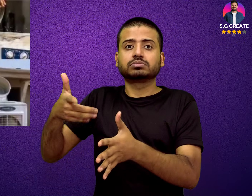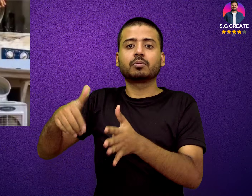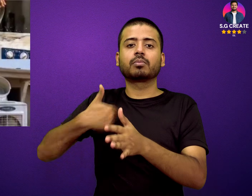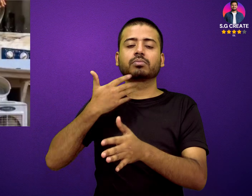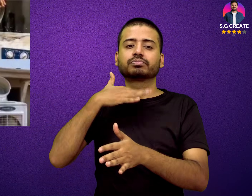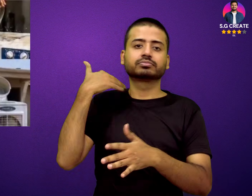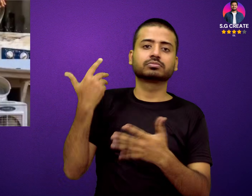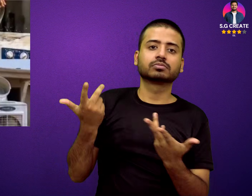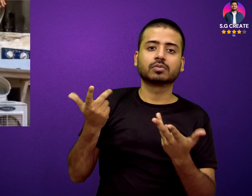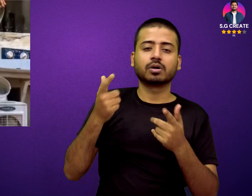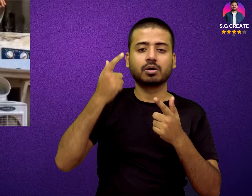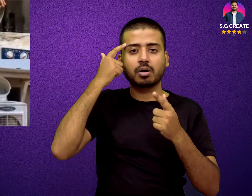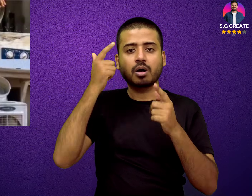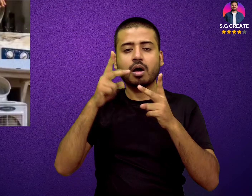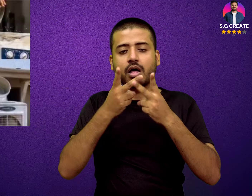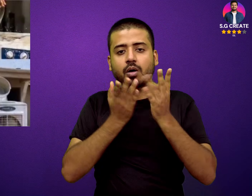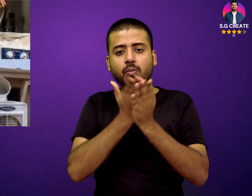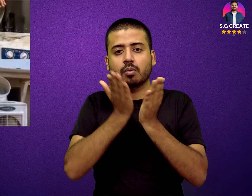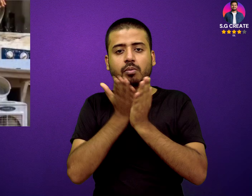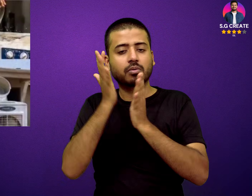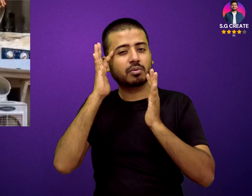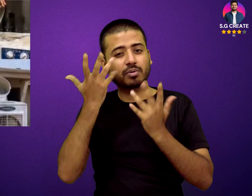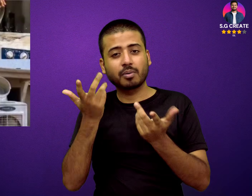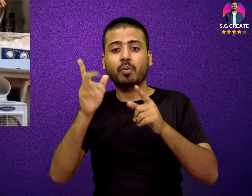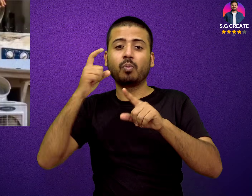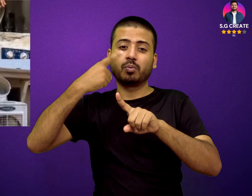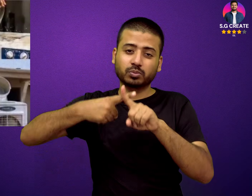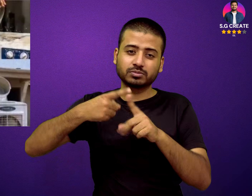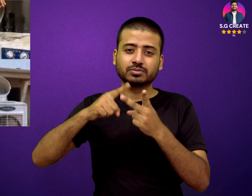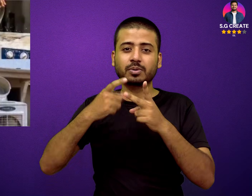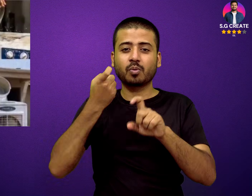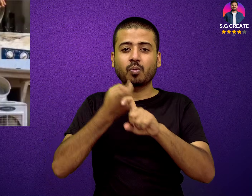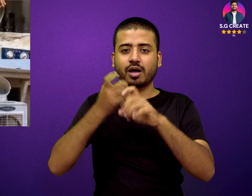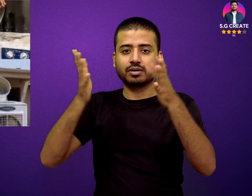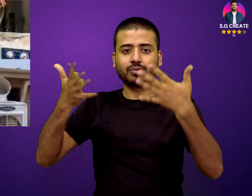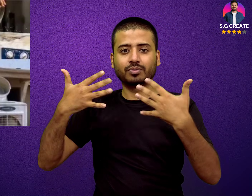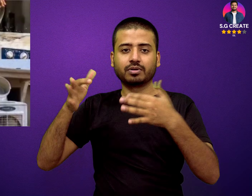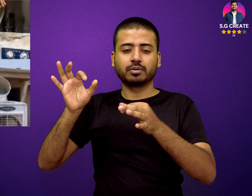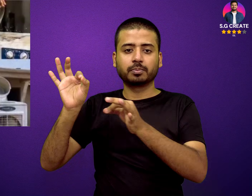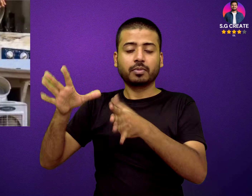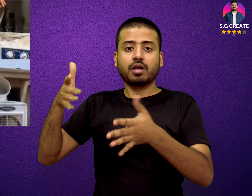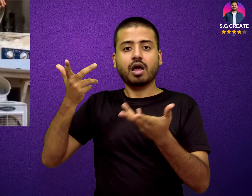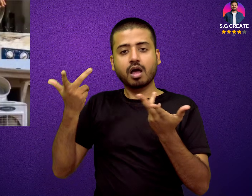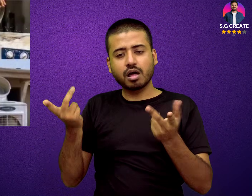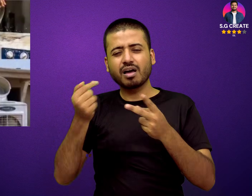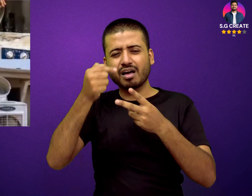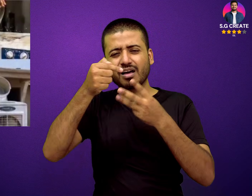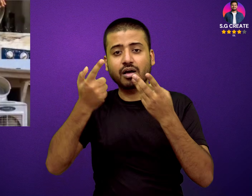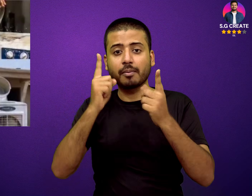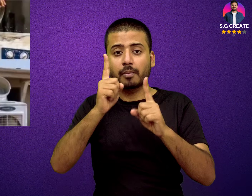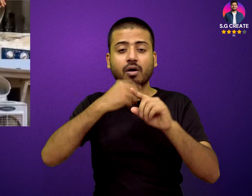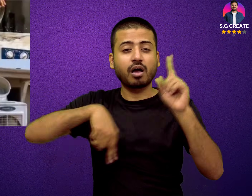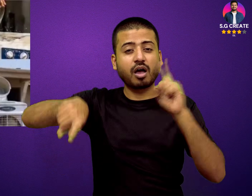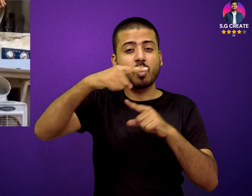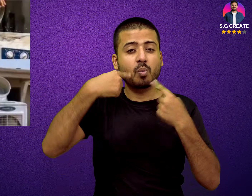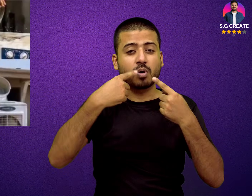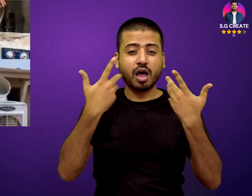ELCB, to automatically trip the power in case of current leakage. If you would like, I can provide information on how to check for electrical